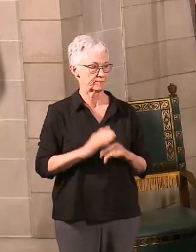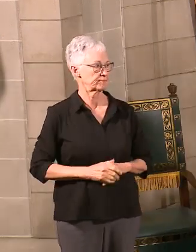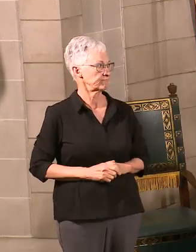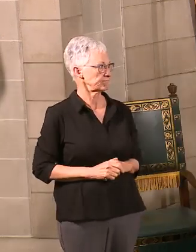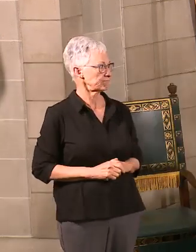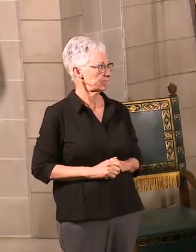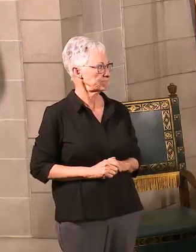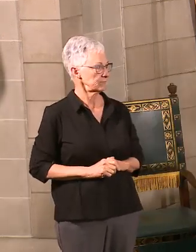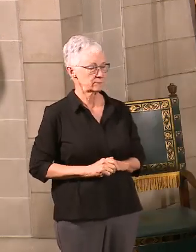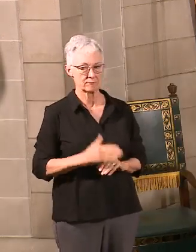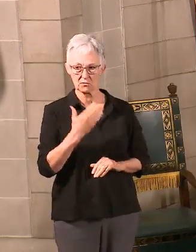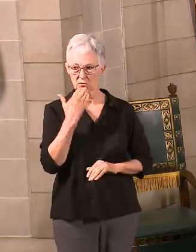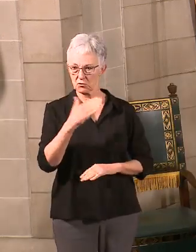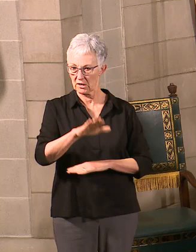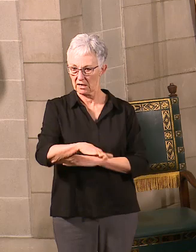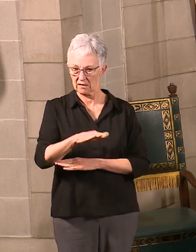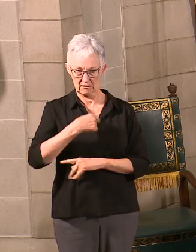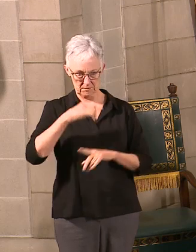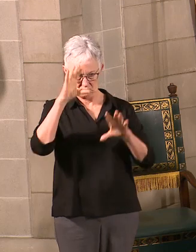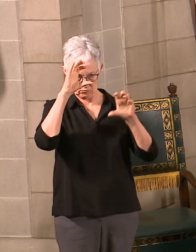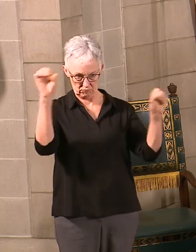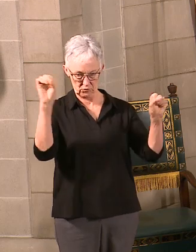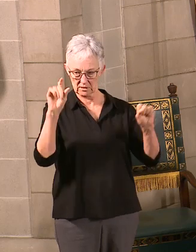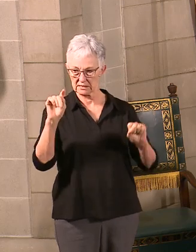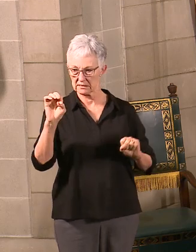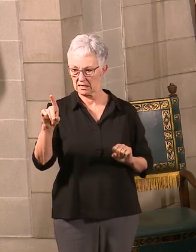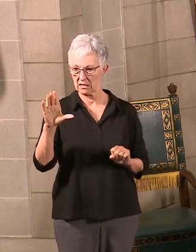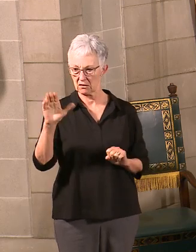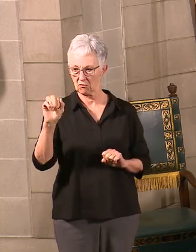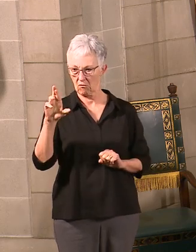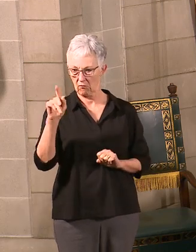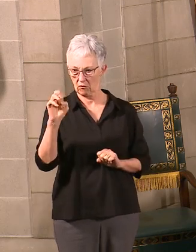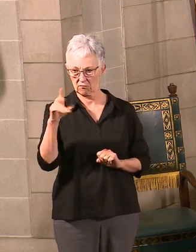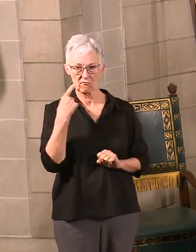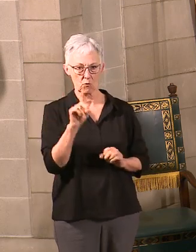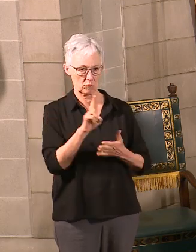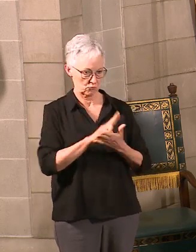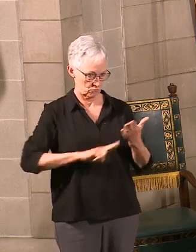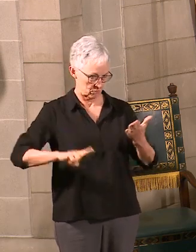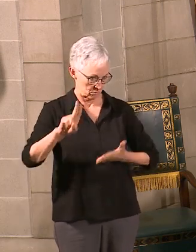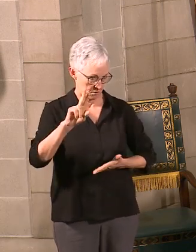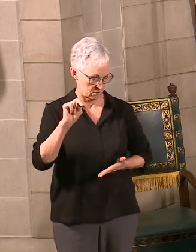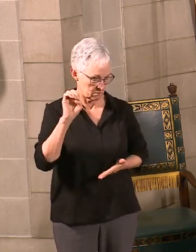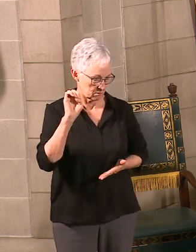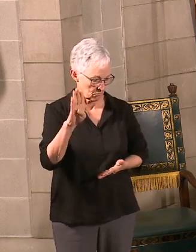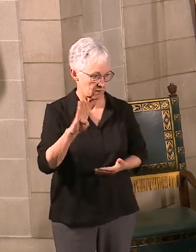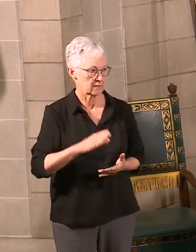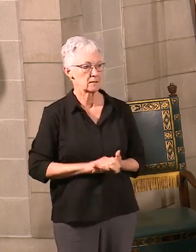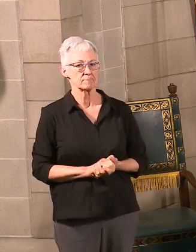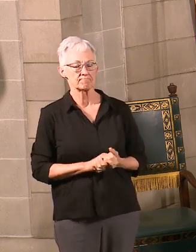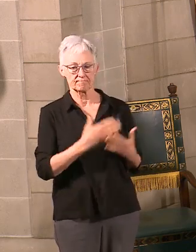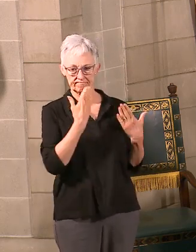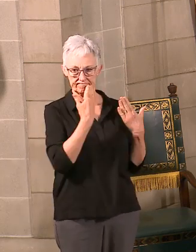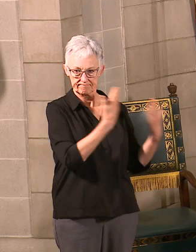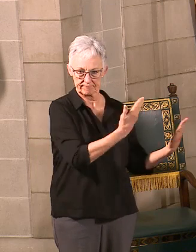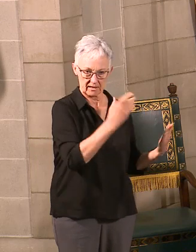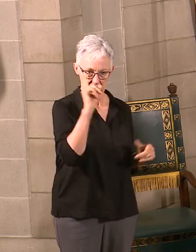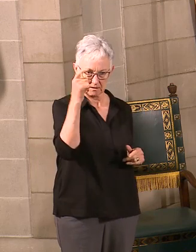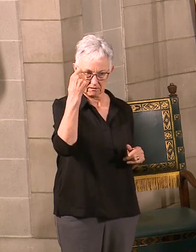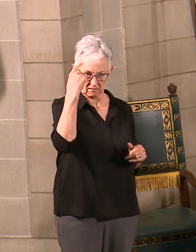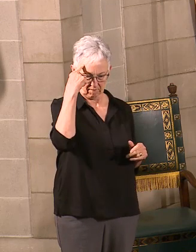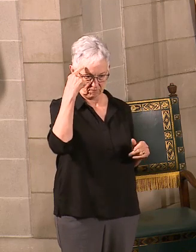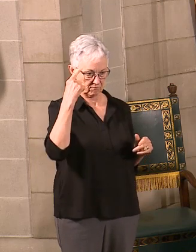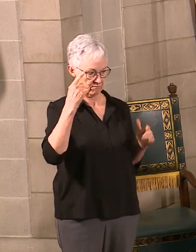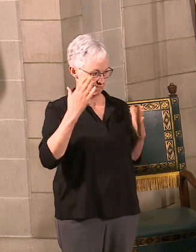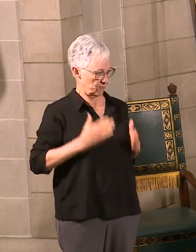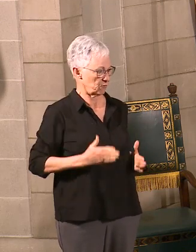afternoon, everyone. I'm President Ted Carter at the University of Nebraska System. I want to first of all say thank you to Governor Ricketts for his leadership and all